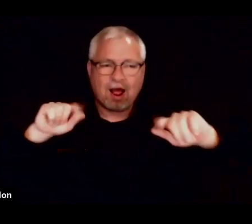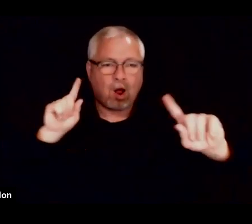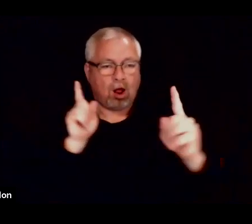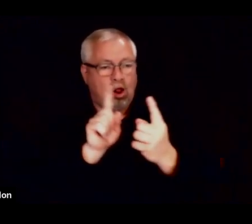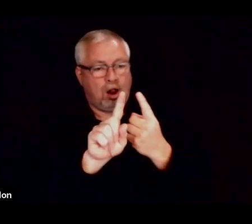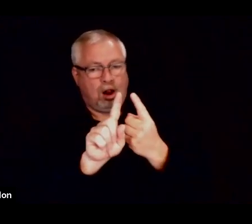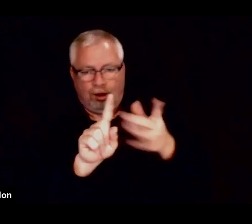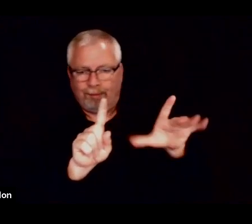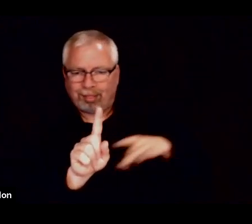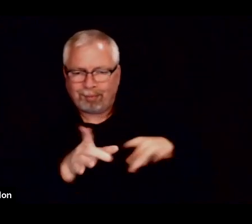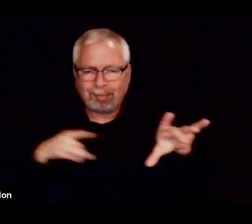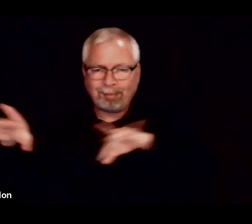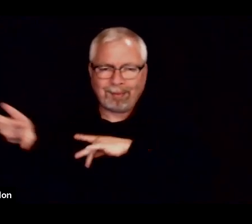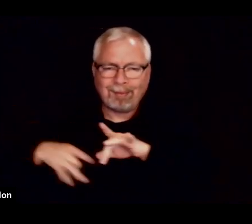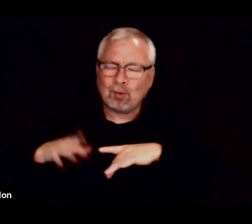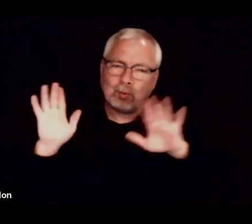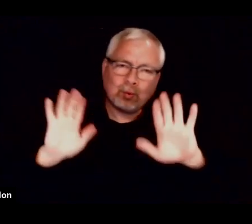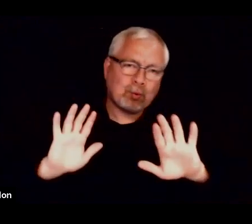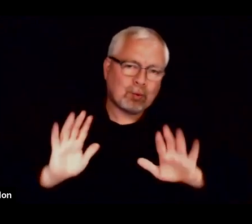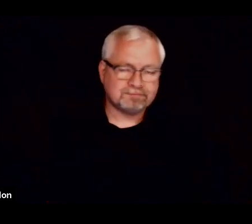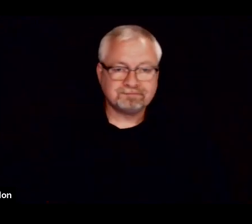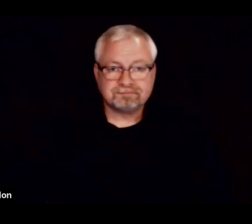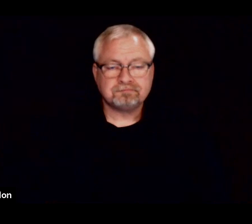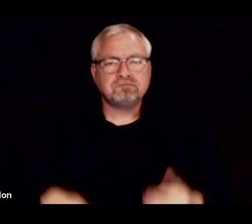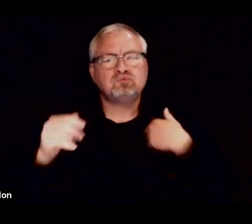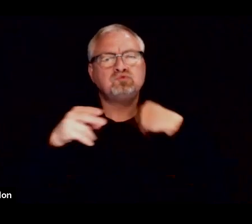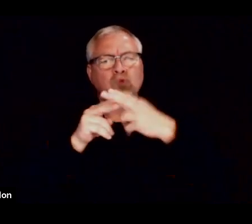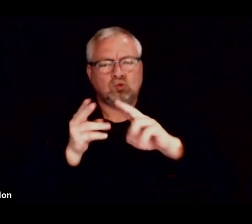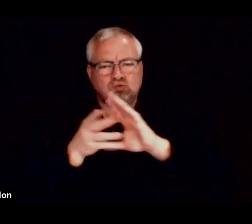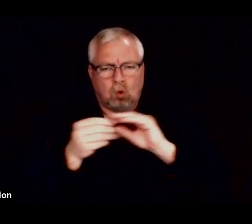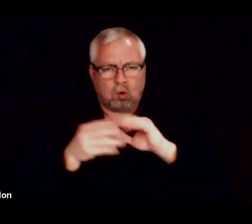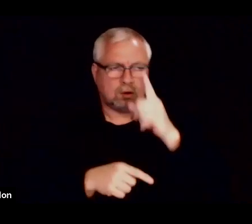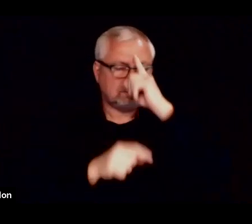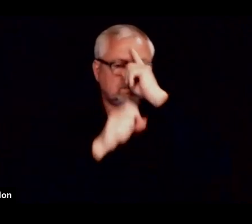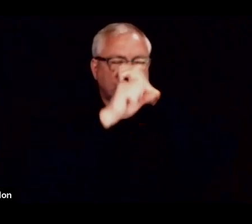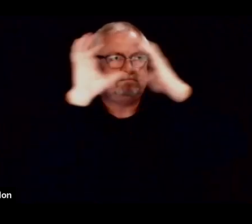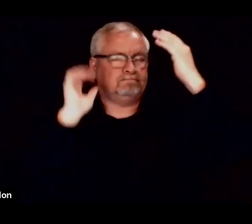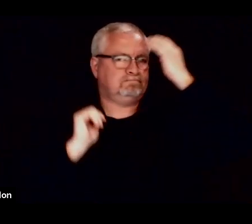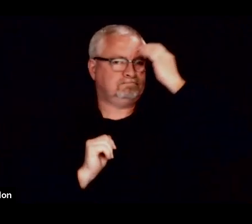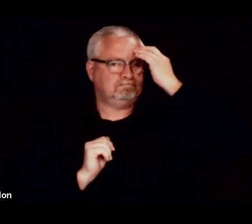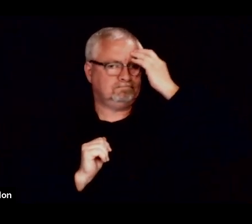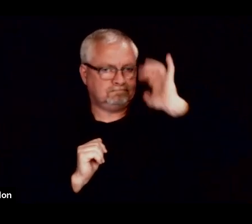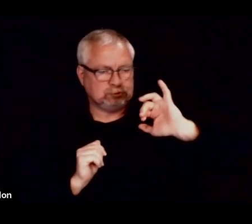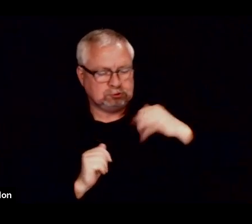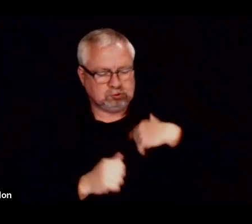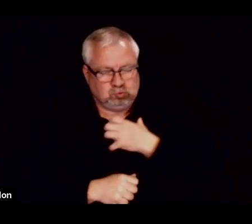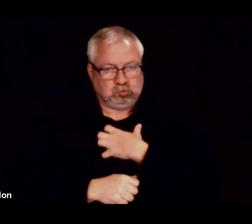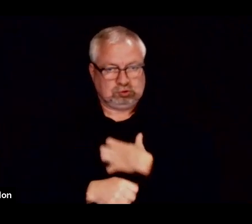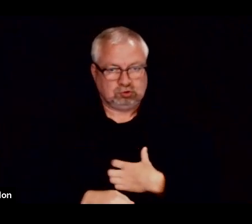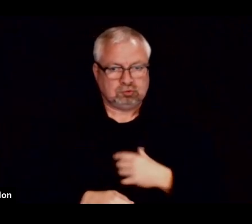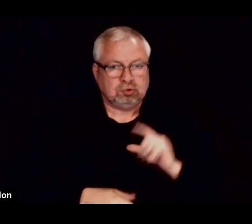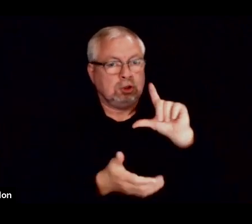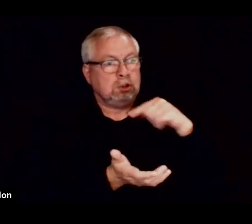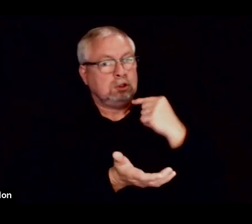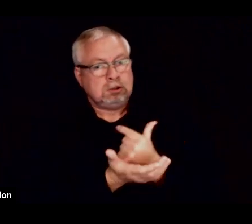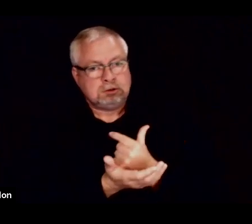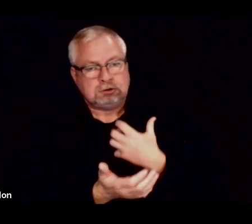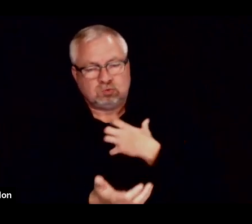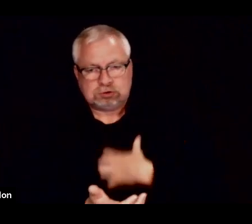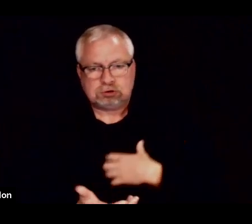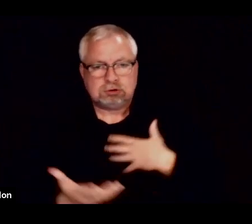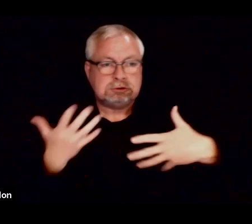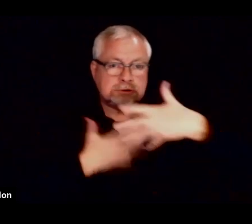reminder that as much as we wish that we could be doing graduation, that we still, the guidelines are